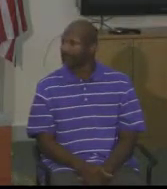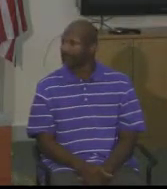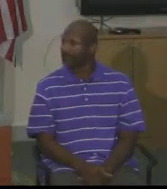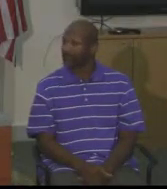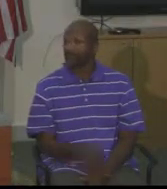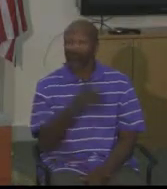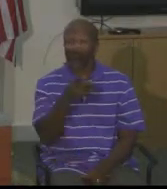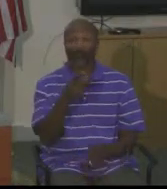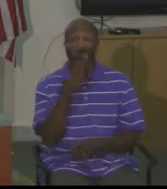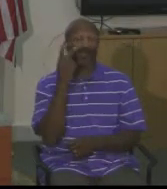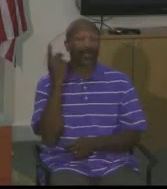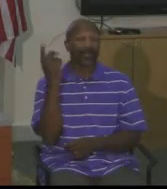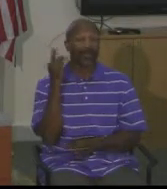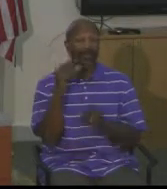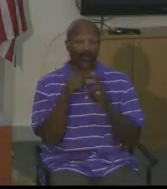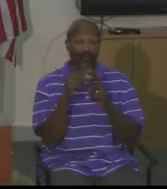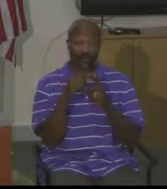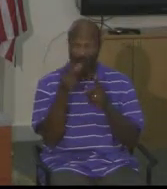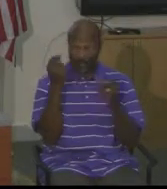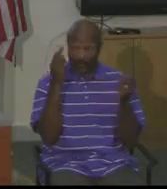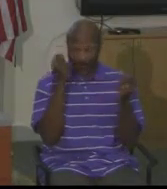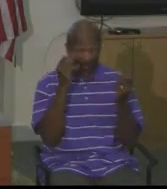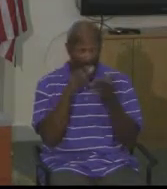You'll hear the term, everybody got that?